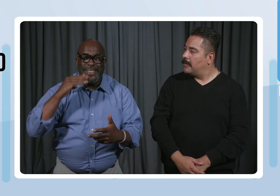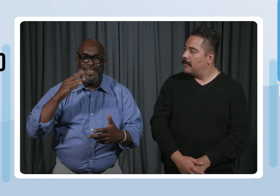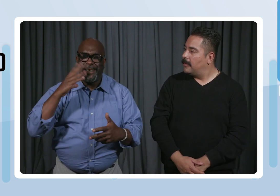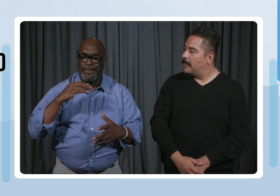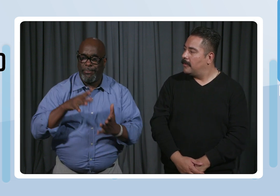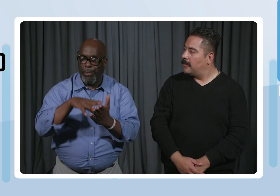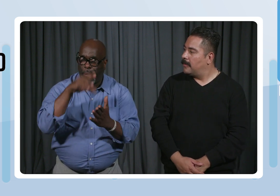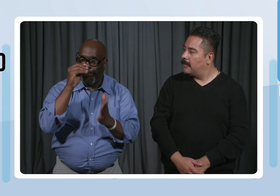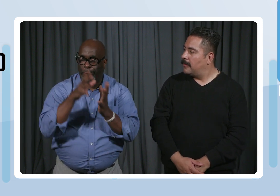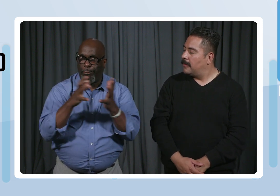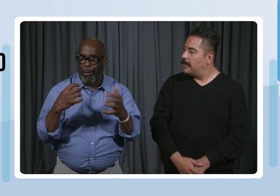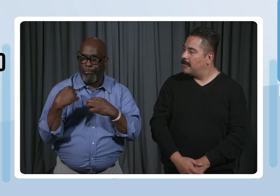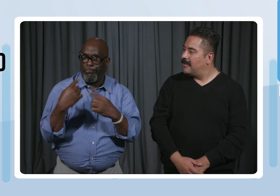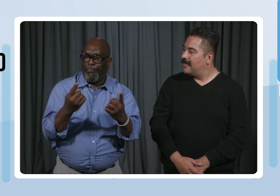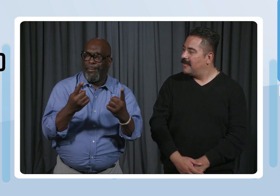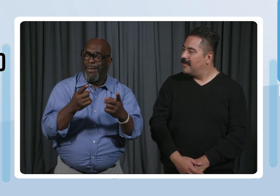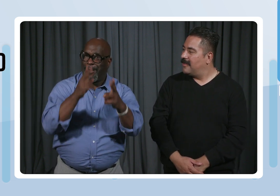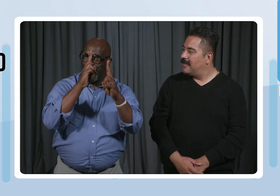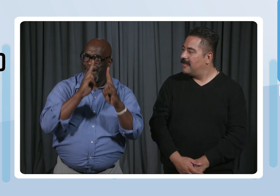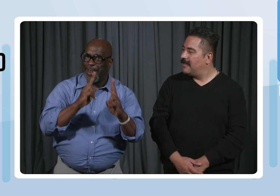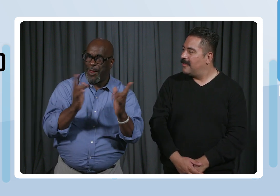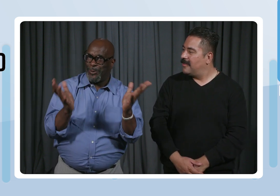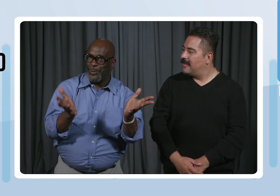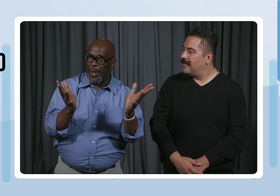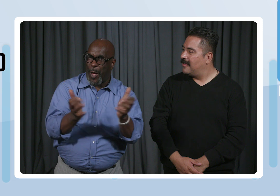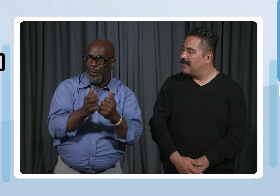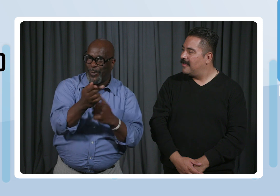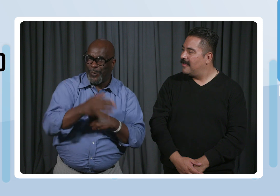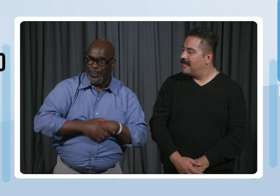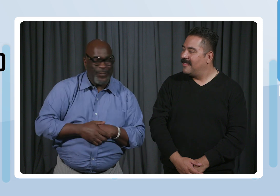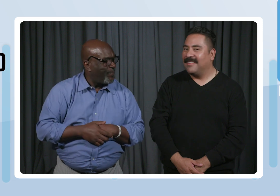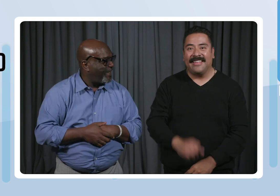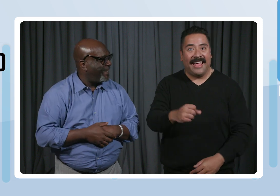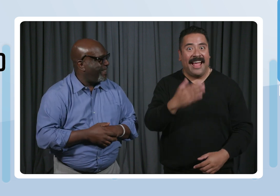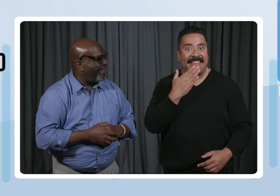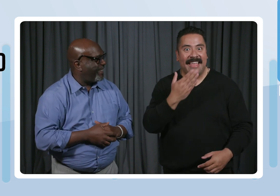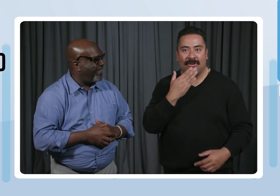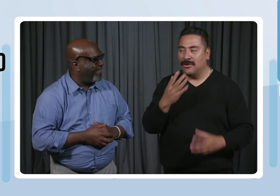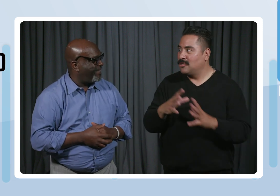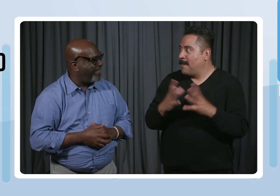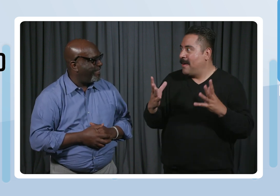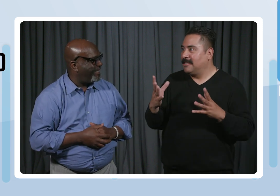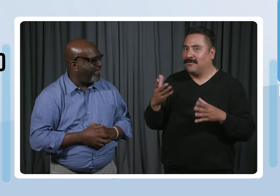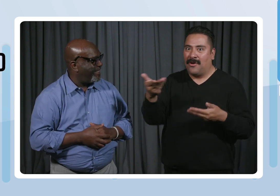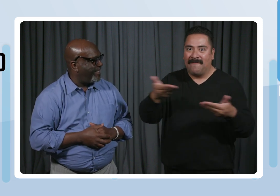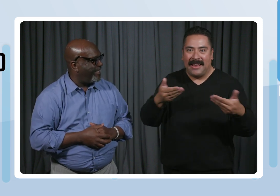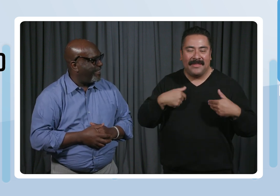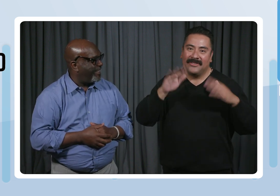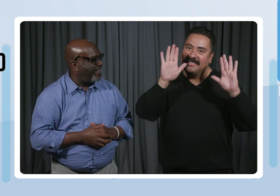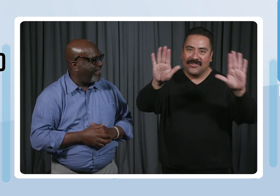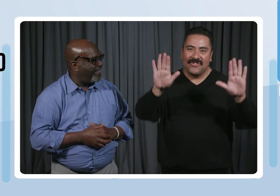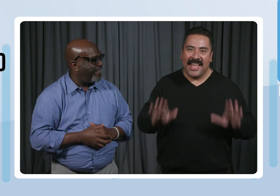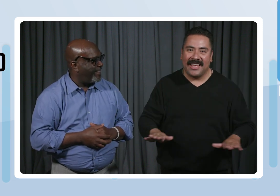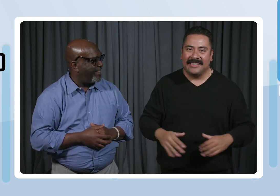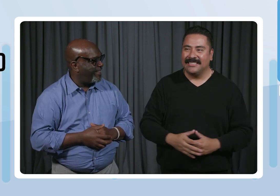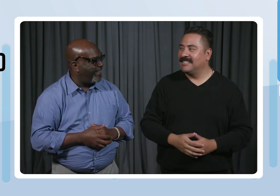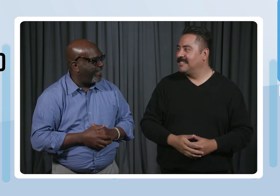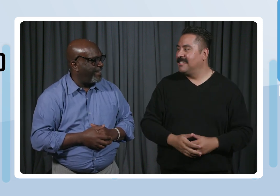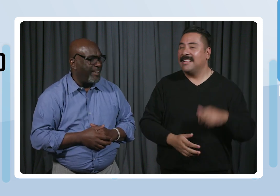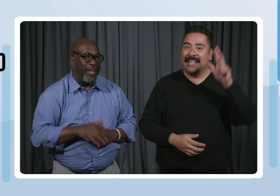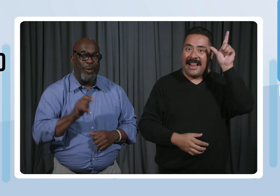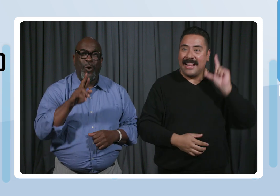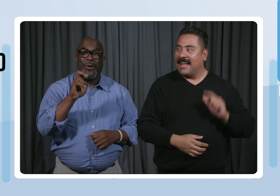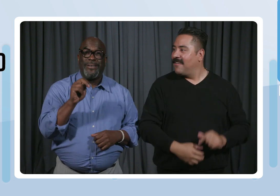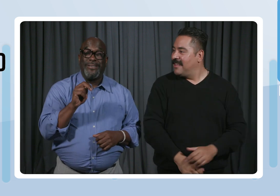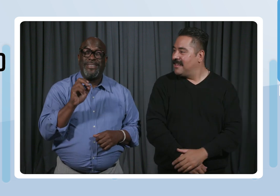And it was an honor to get to talk to you. Yeah, thank you so much for having me. This was really great. Yeah, thank you so